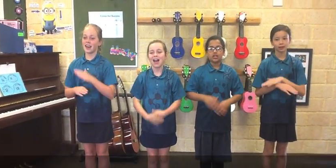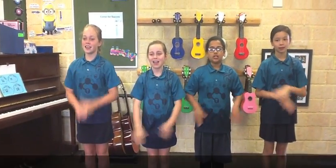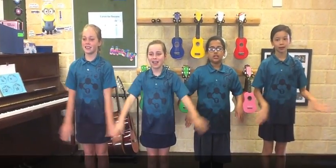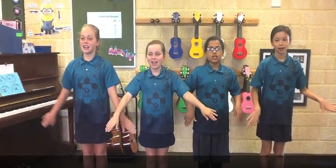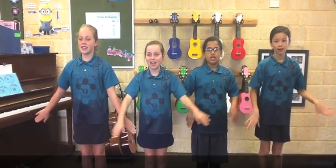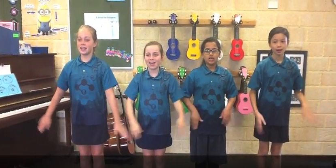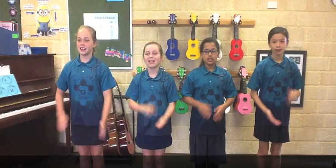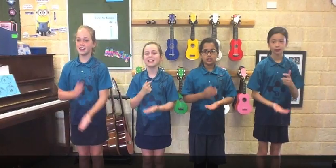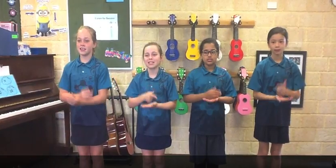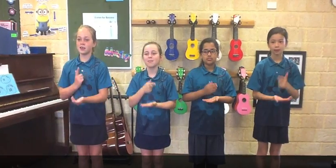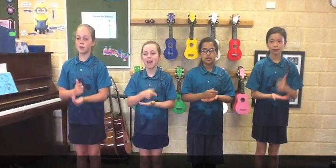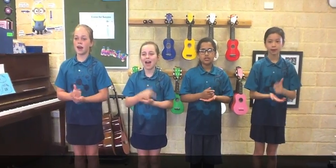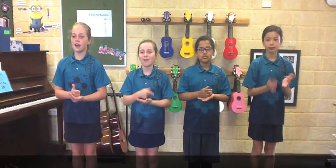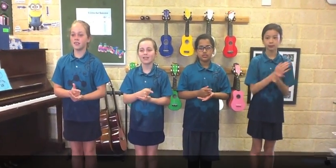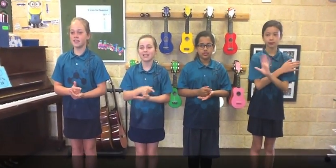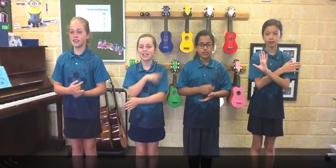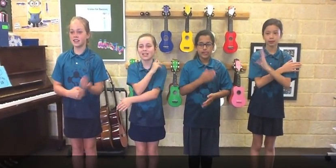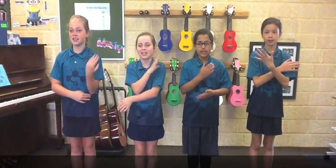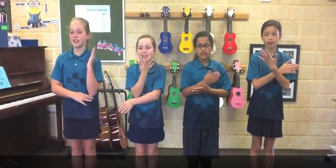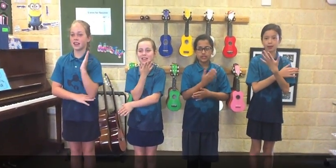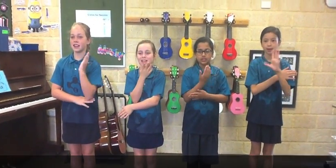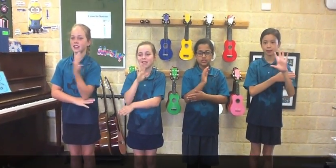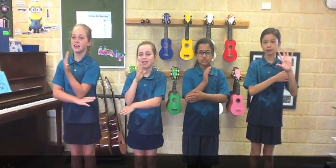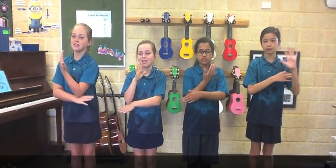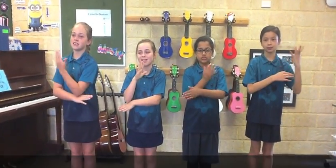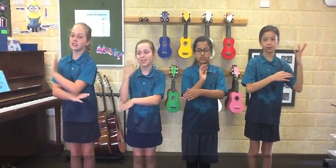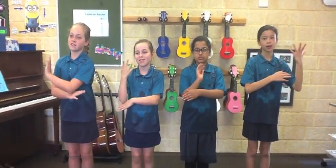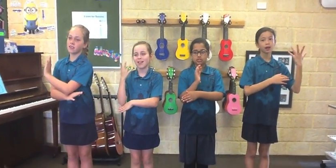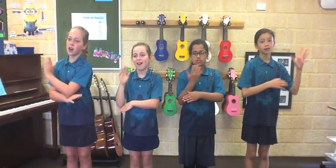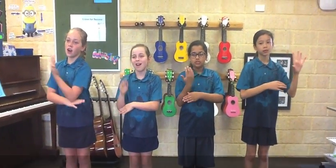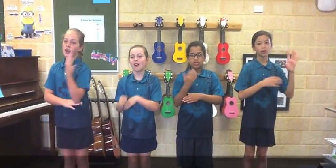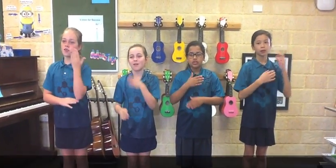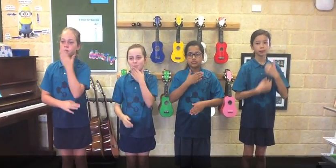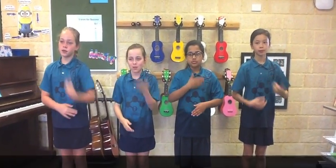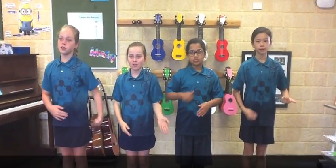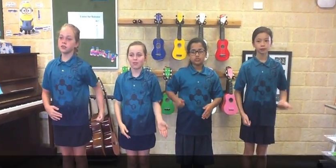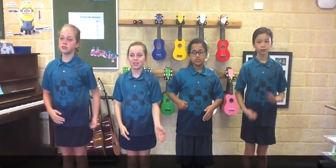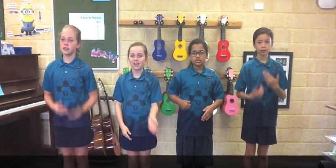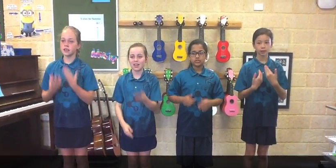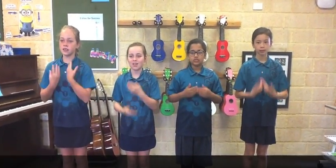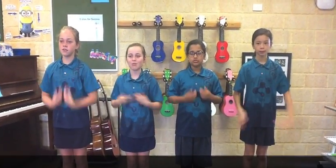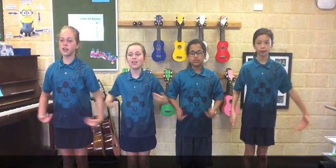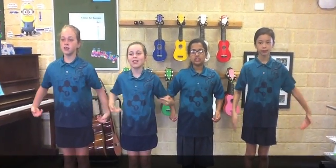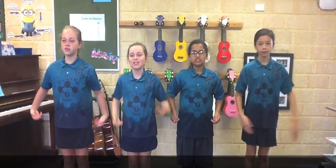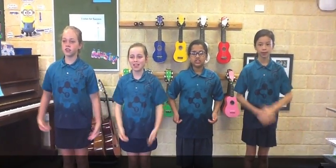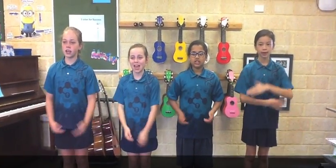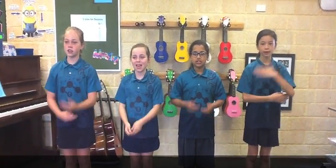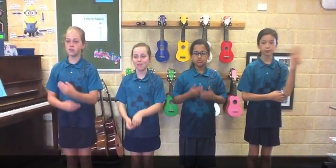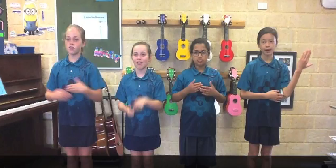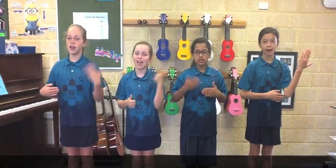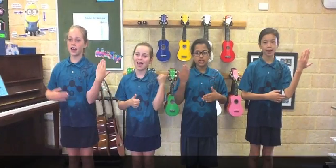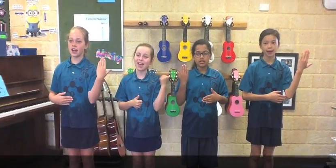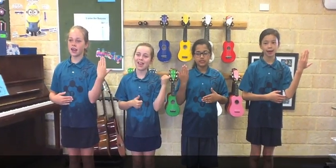our land bounds in F of beauty rich and